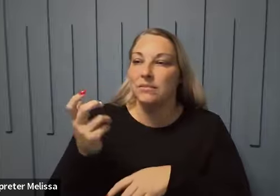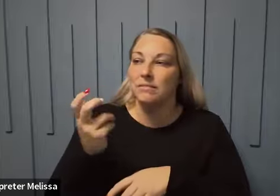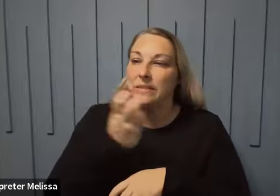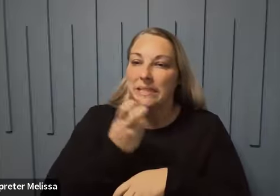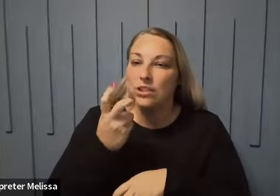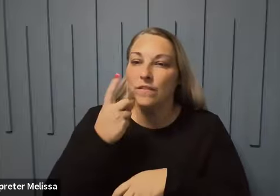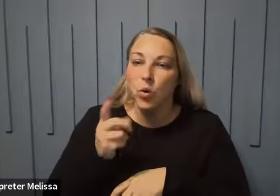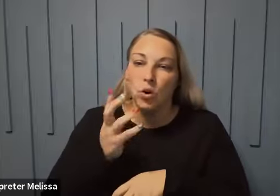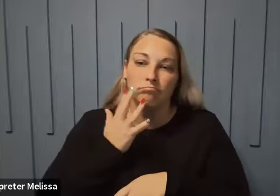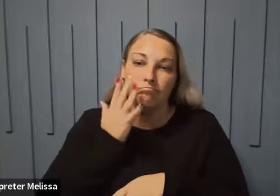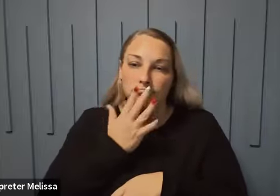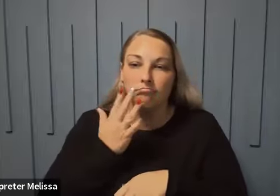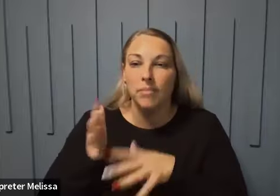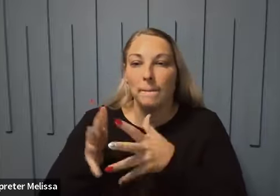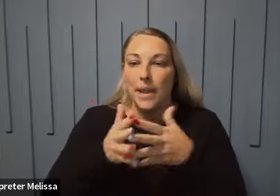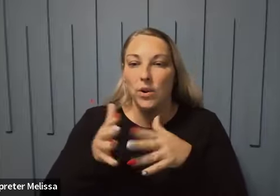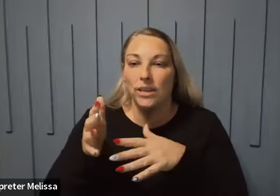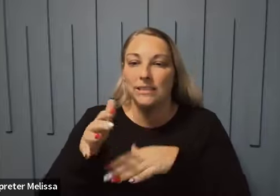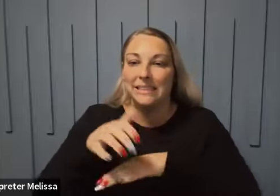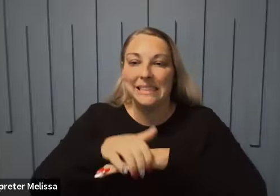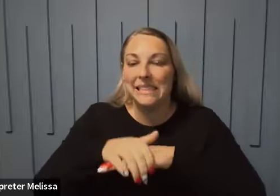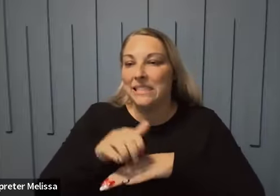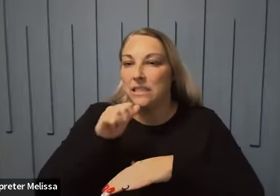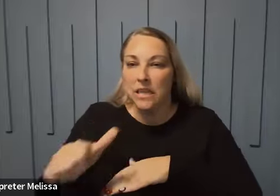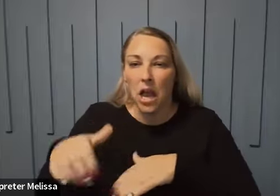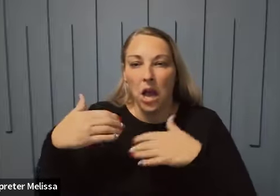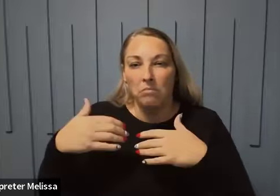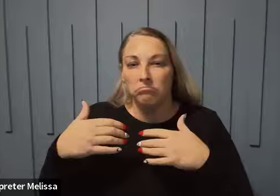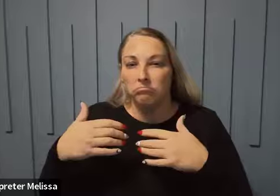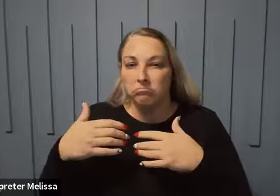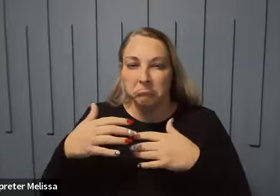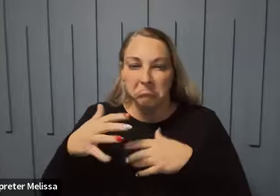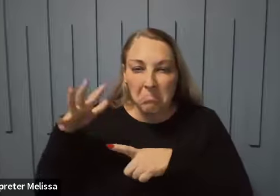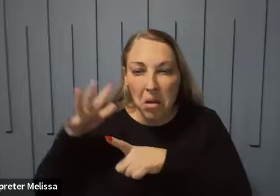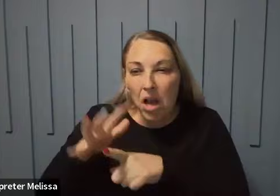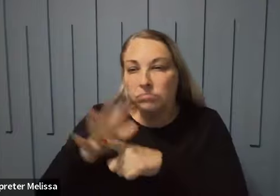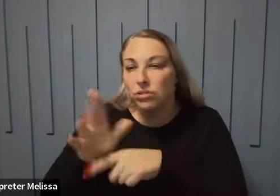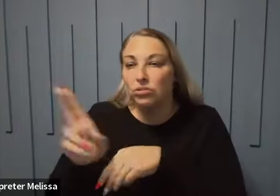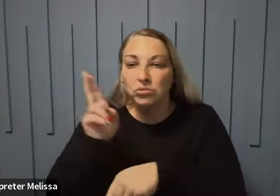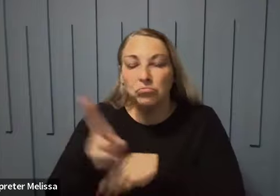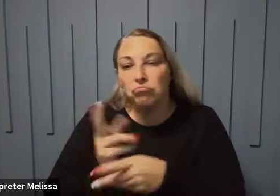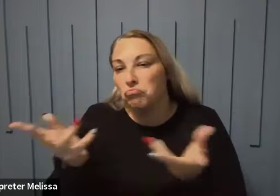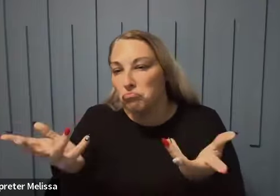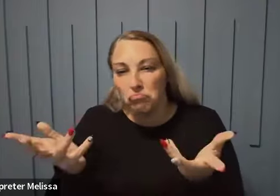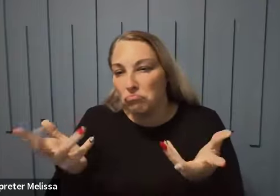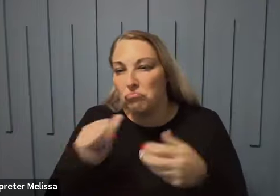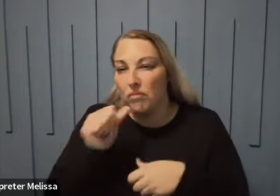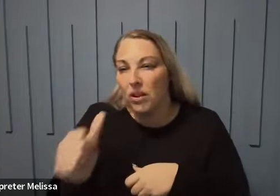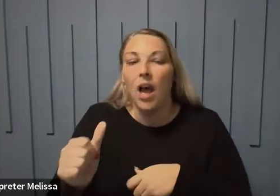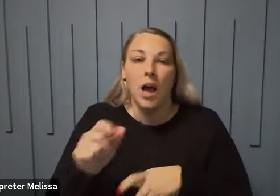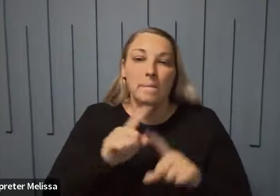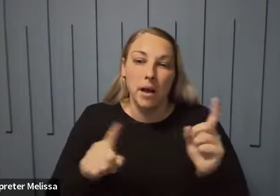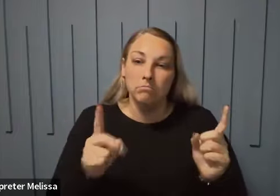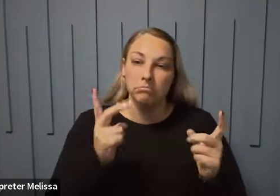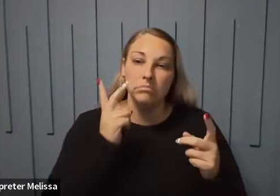has been not widely utilized over the years for a variety of reasons, and we've seen really great success